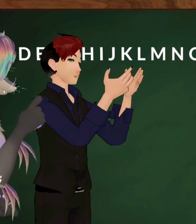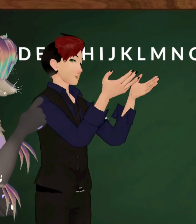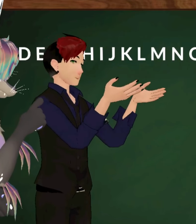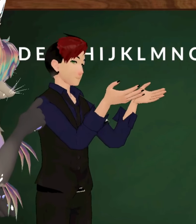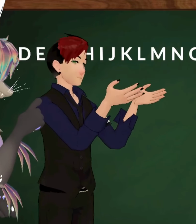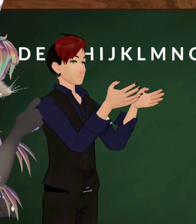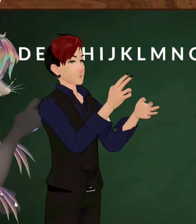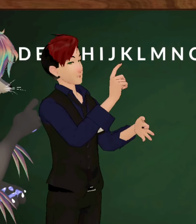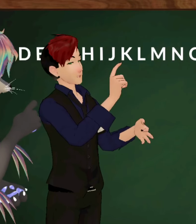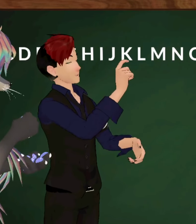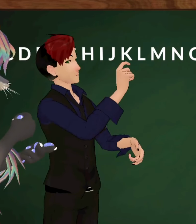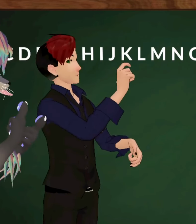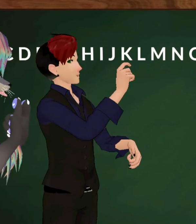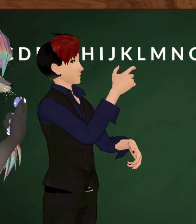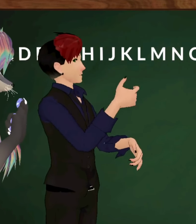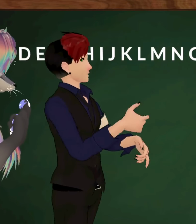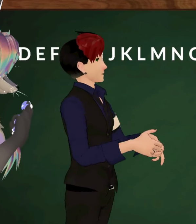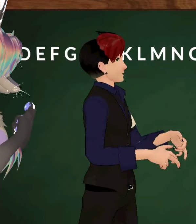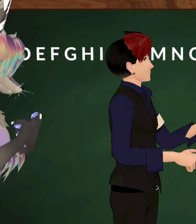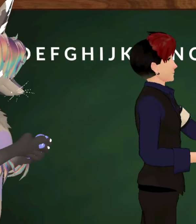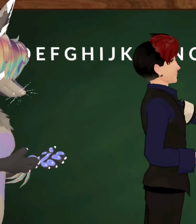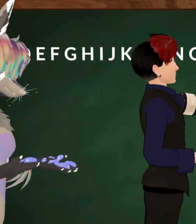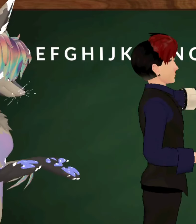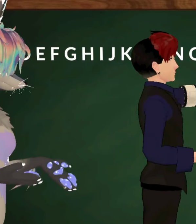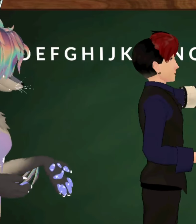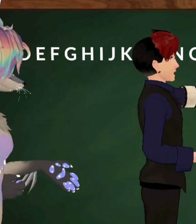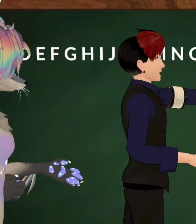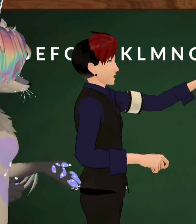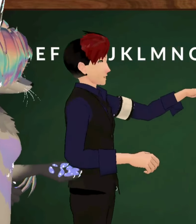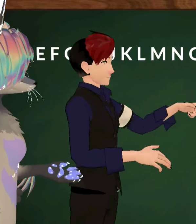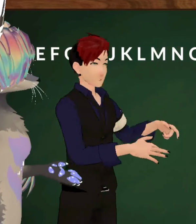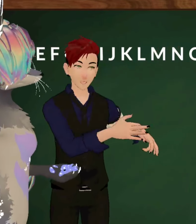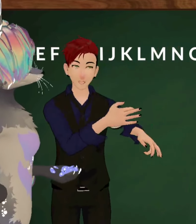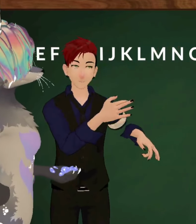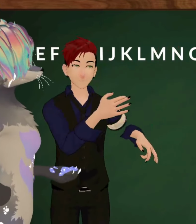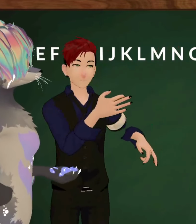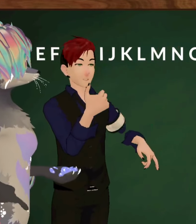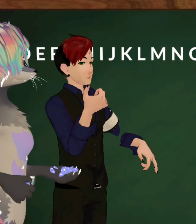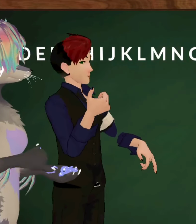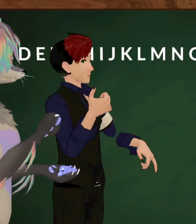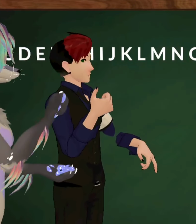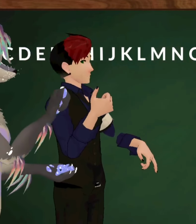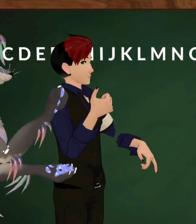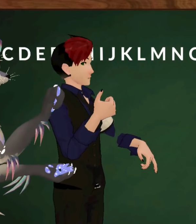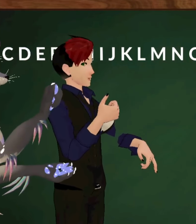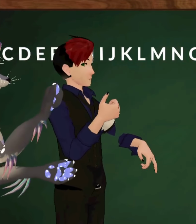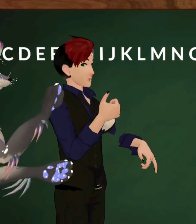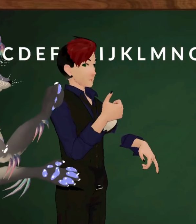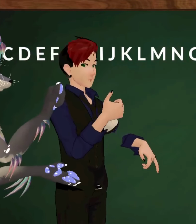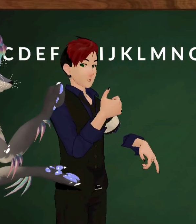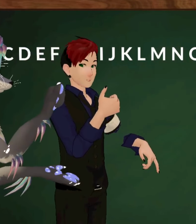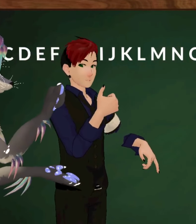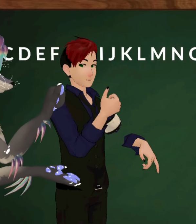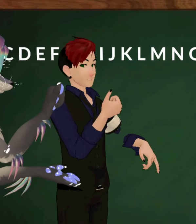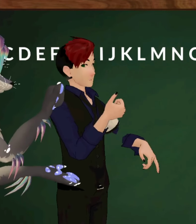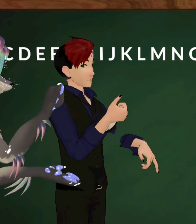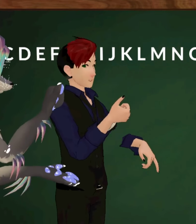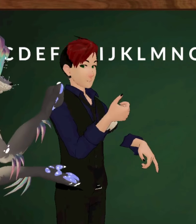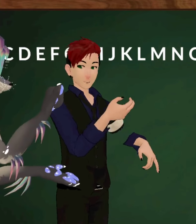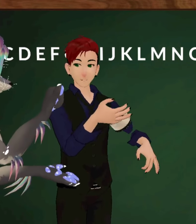want, but we do our best in VR. Y is the hand shape that a lot of signing avatars